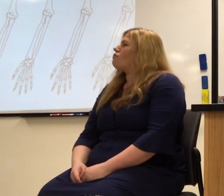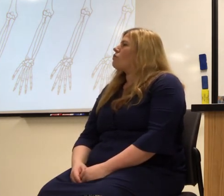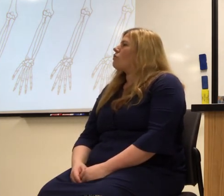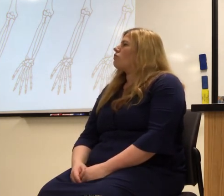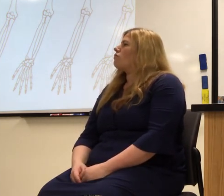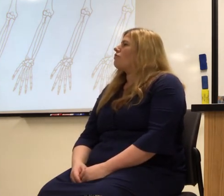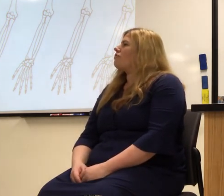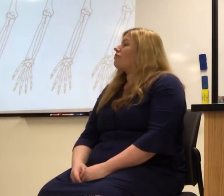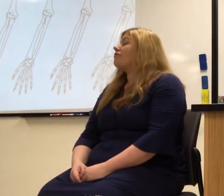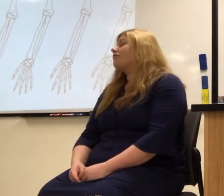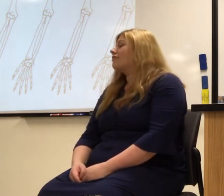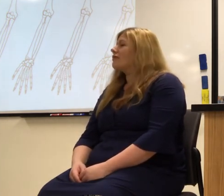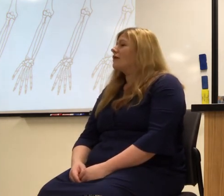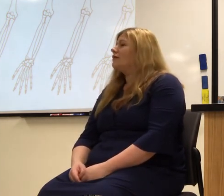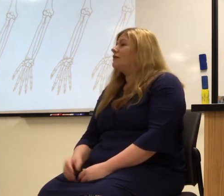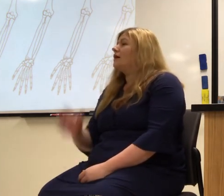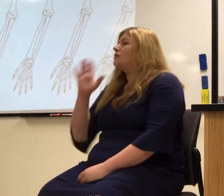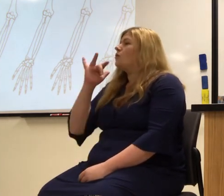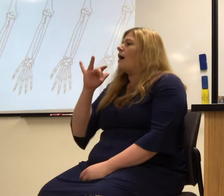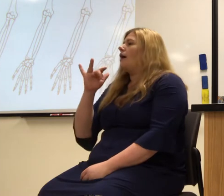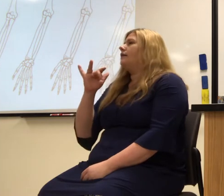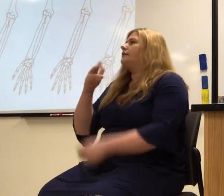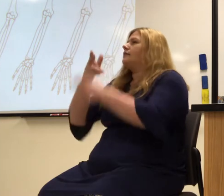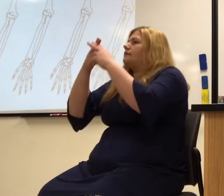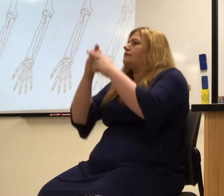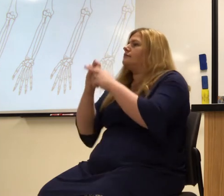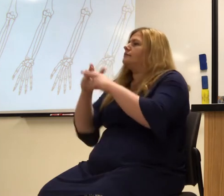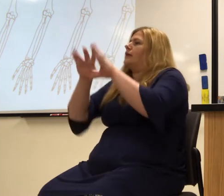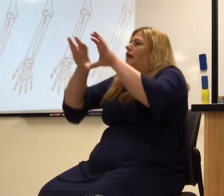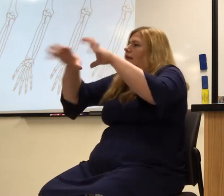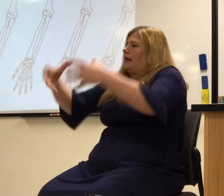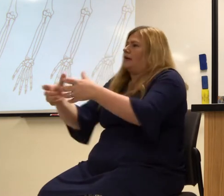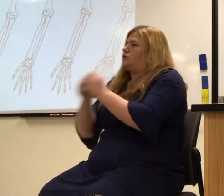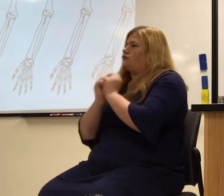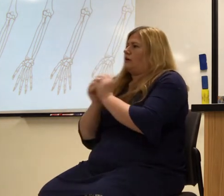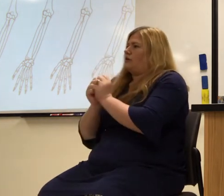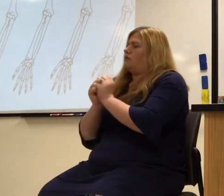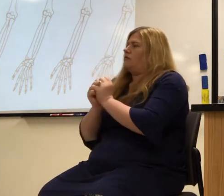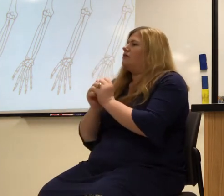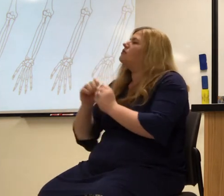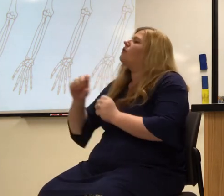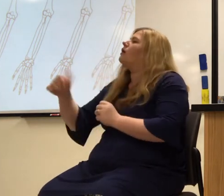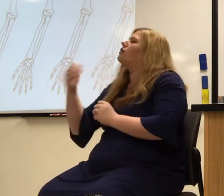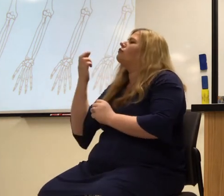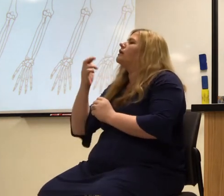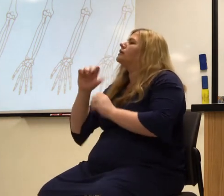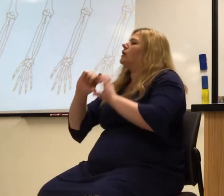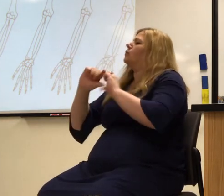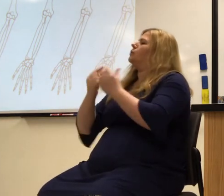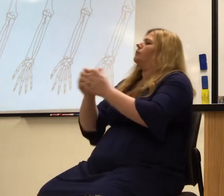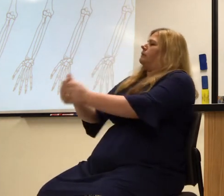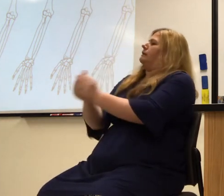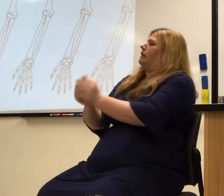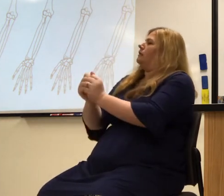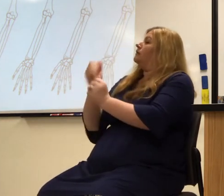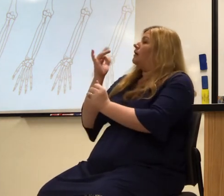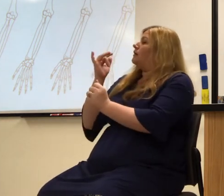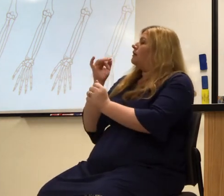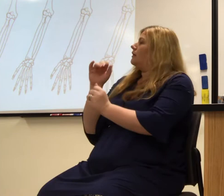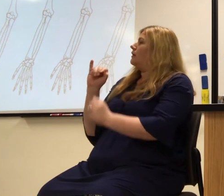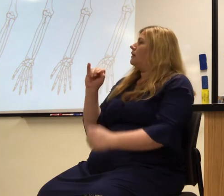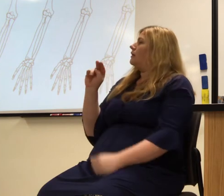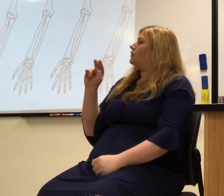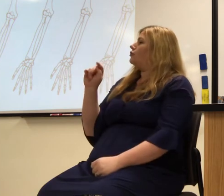That's usually why they're clasped together. Another reason why they're kind of put together as a group, the innervation is